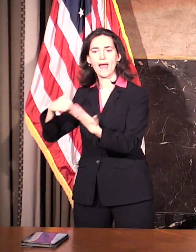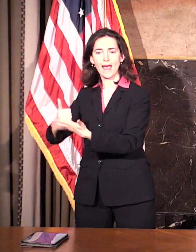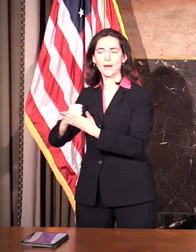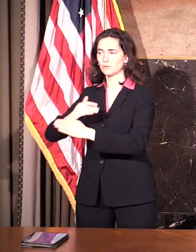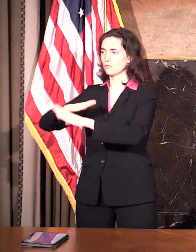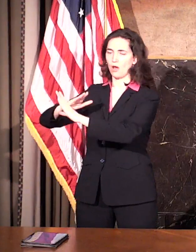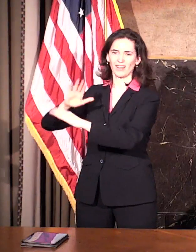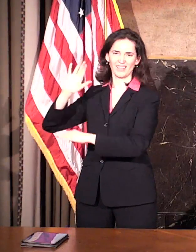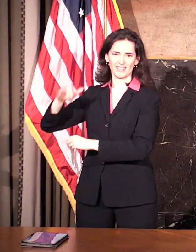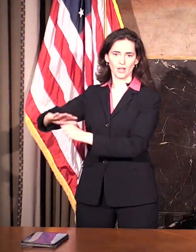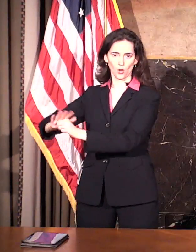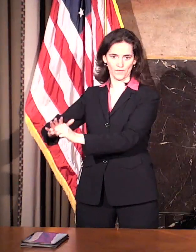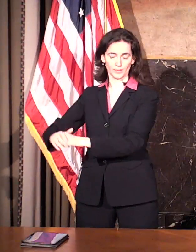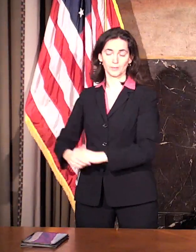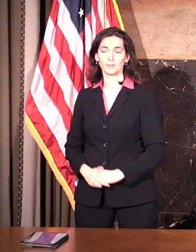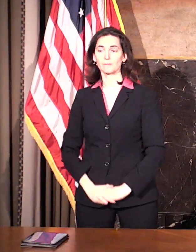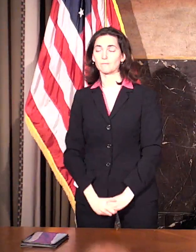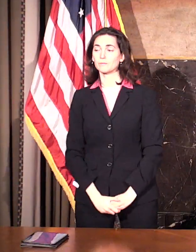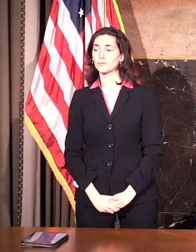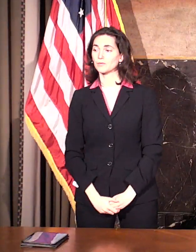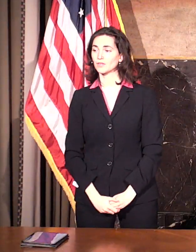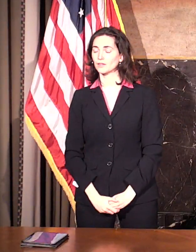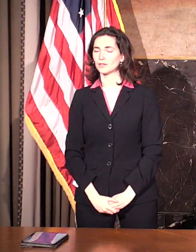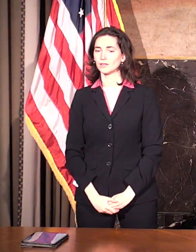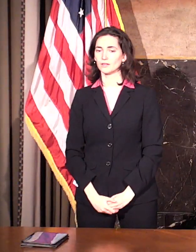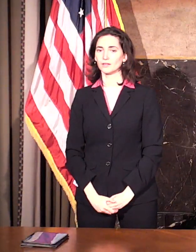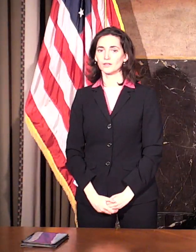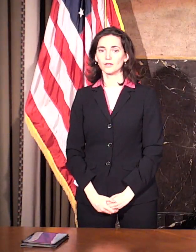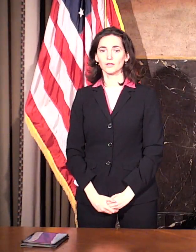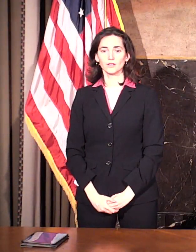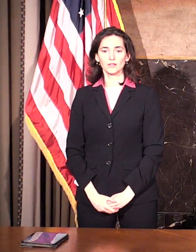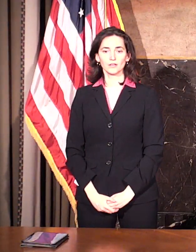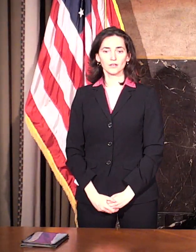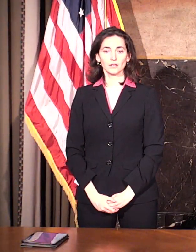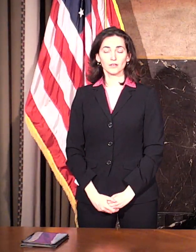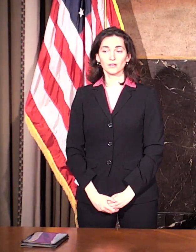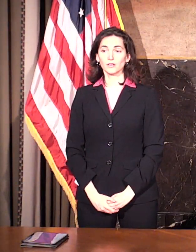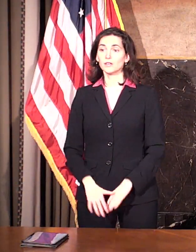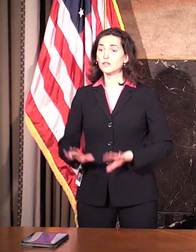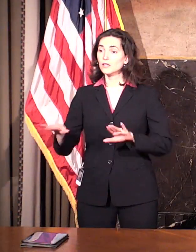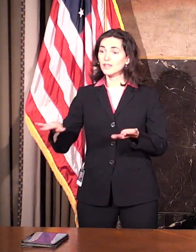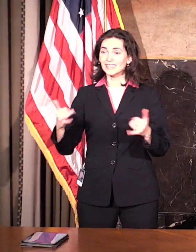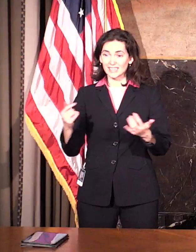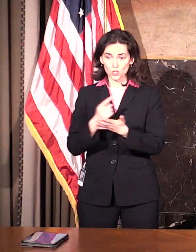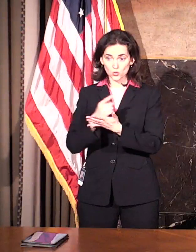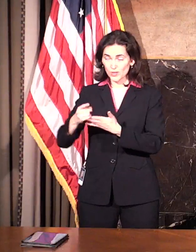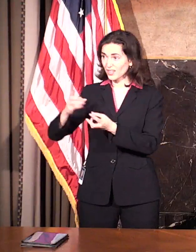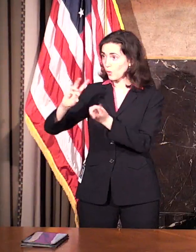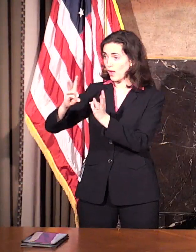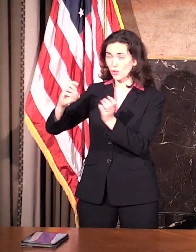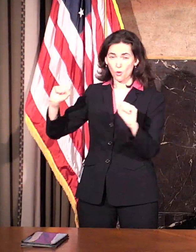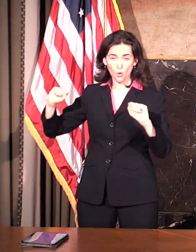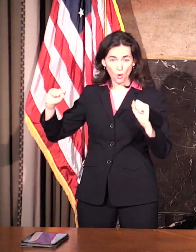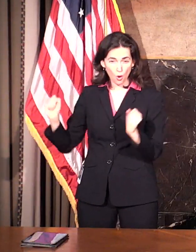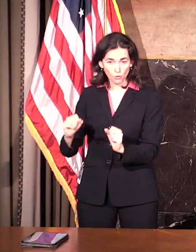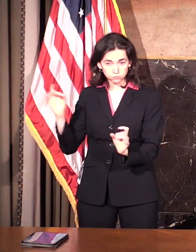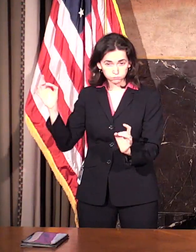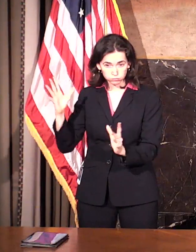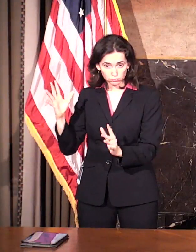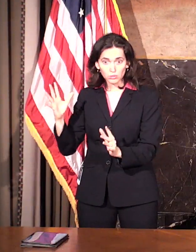Speaking of testing, it wasn't just vaccinations that were interrupted this week with the severe weather that we've